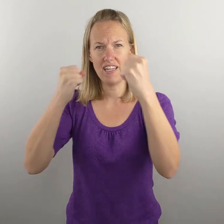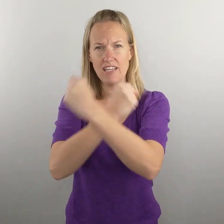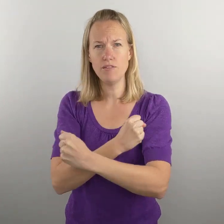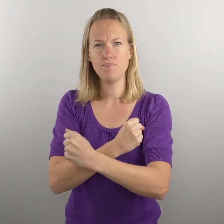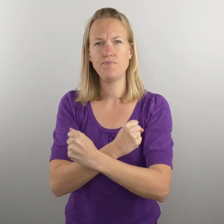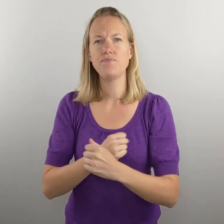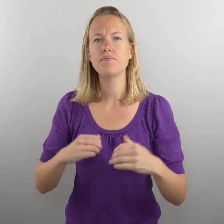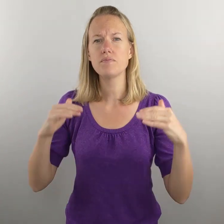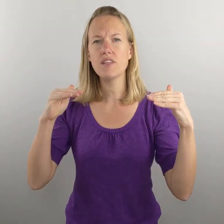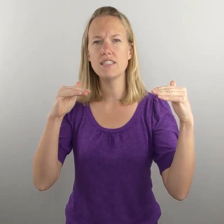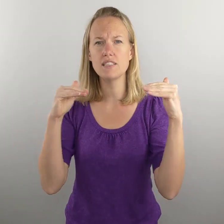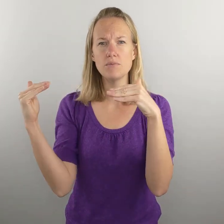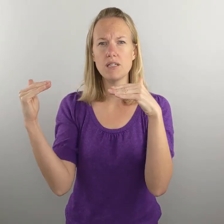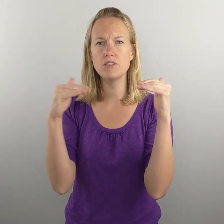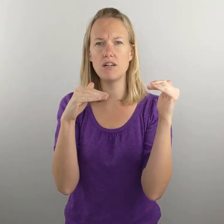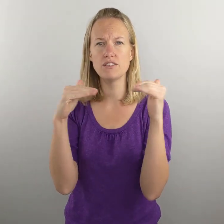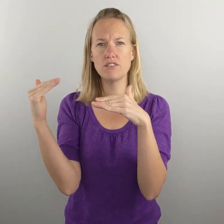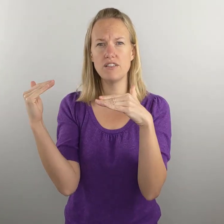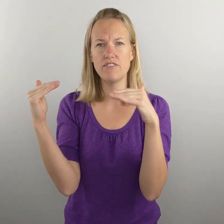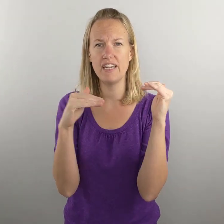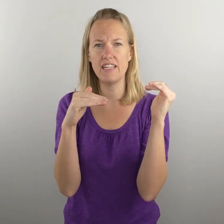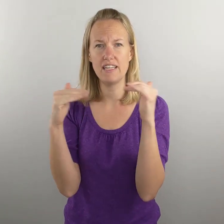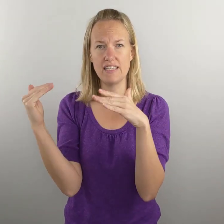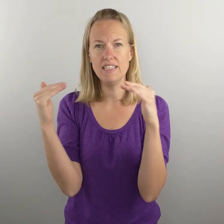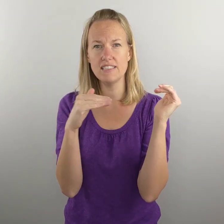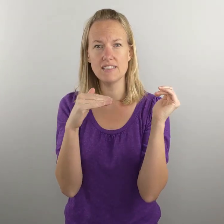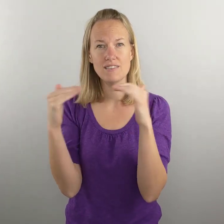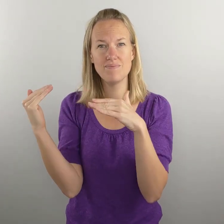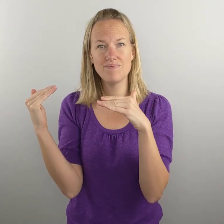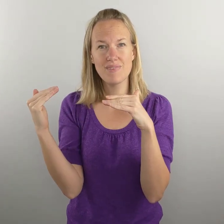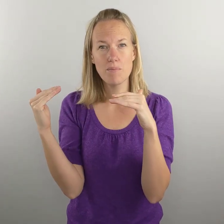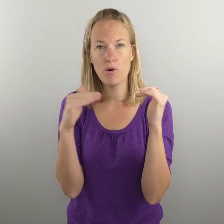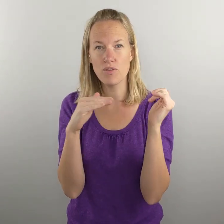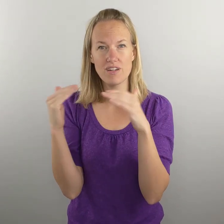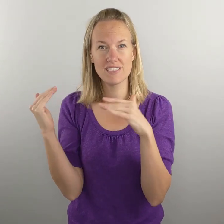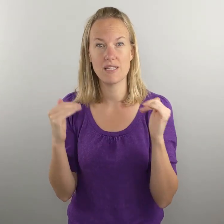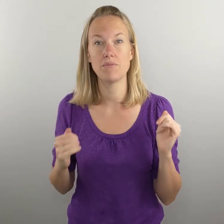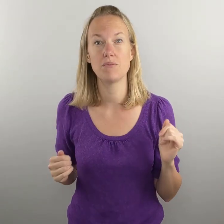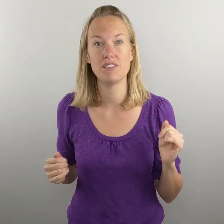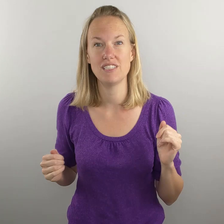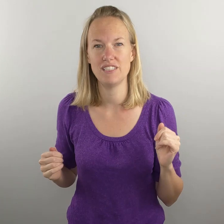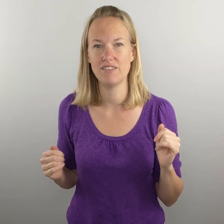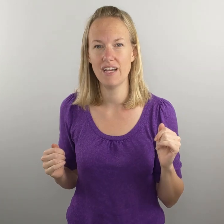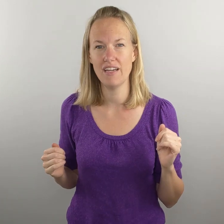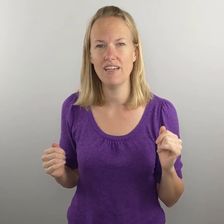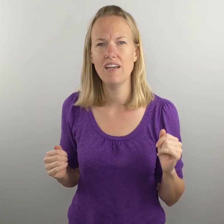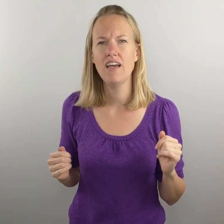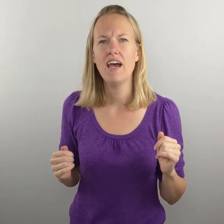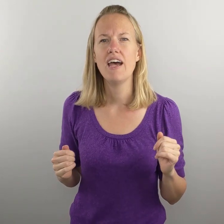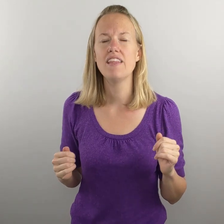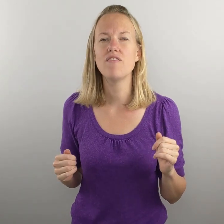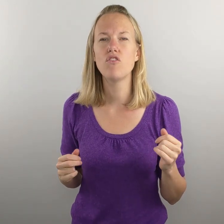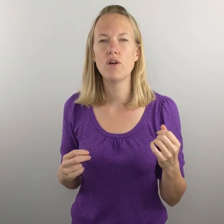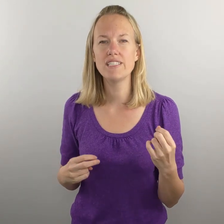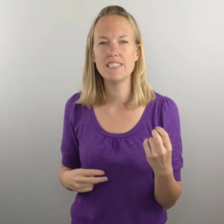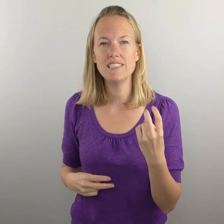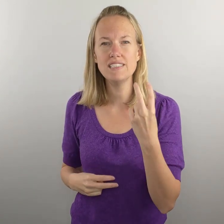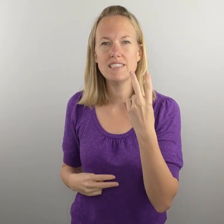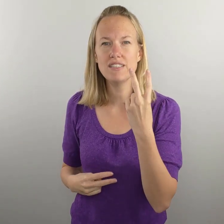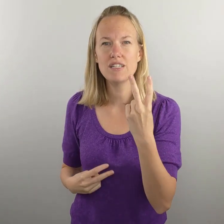fighting. Sometimes you'll also see fighting like this. Both are acceptable to do, okay? And then voices, you're gonna make